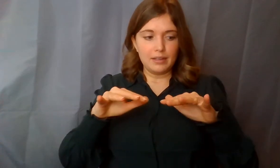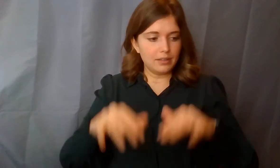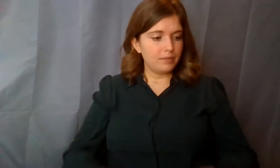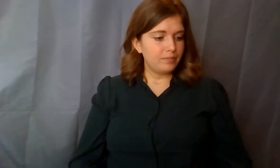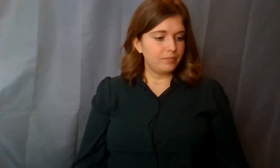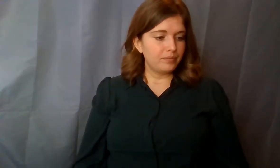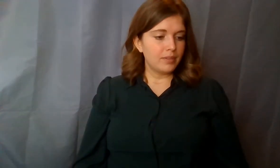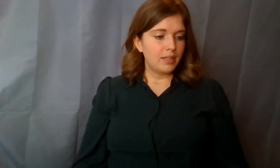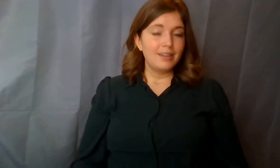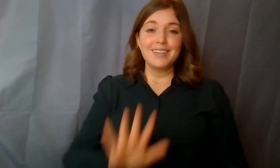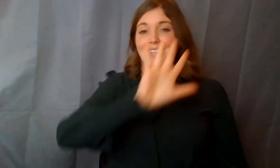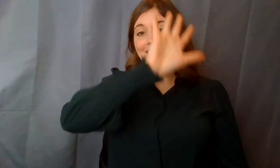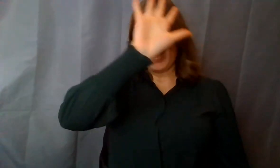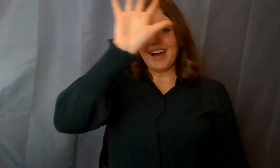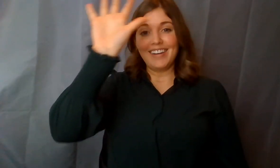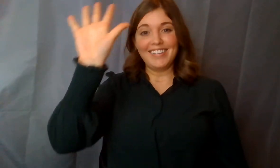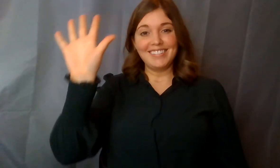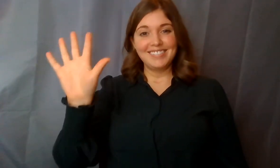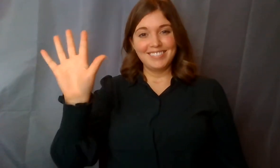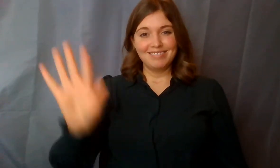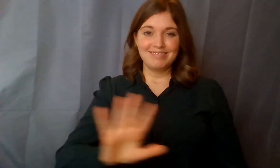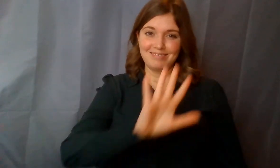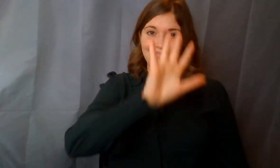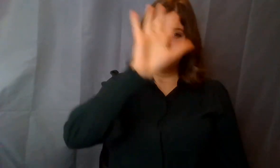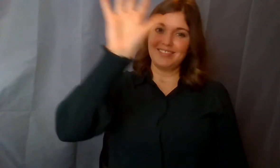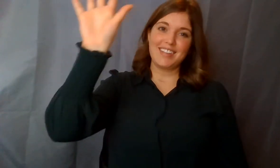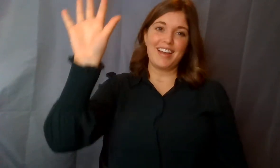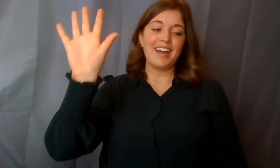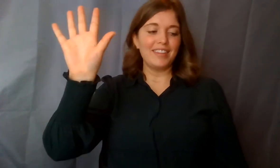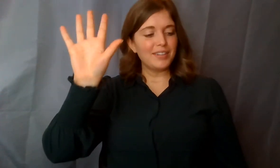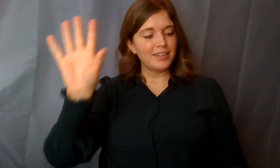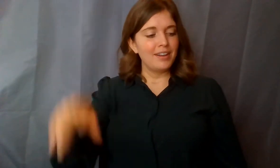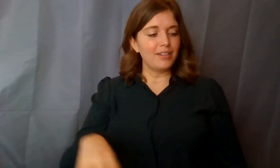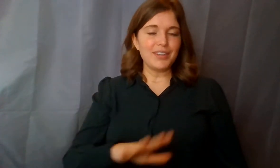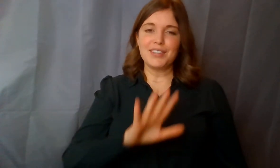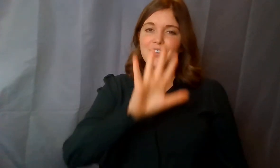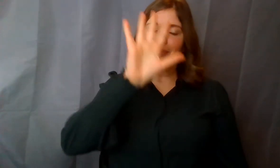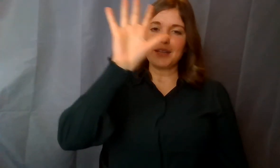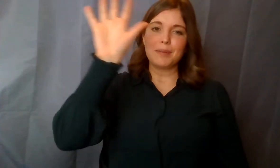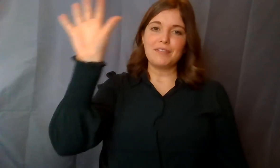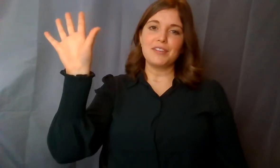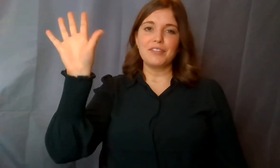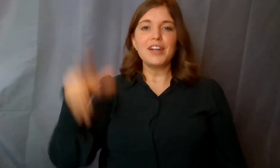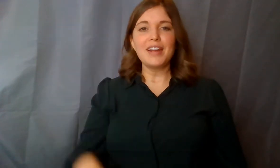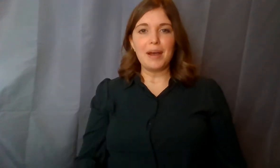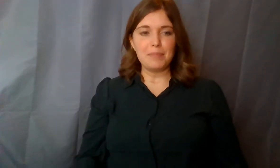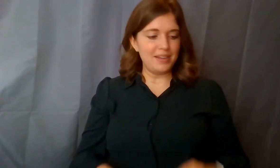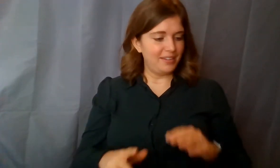Land. Sky. Sky. This lesson just makes me feel very at